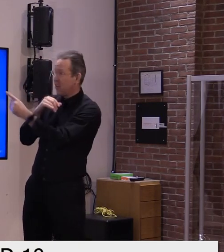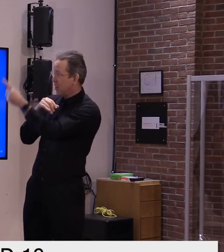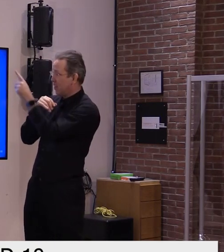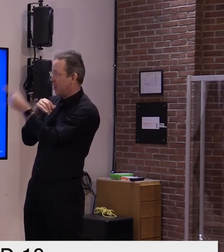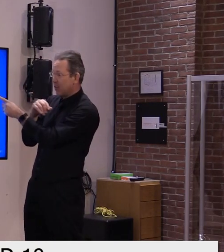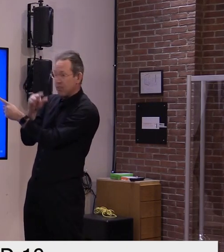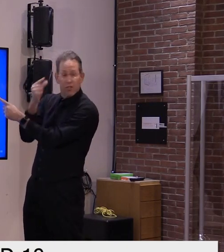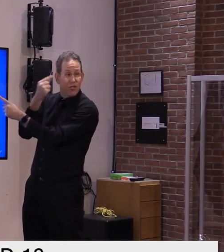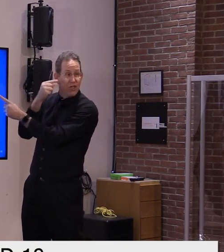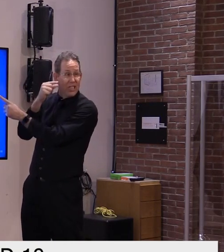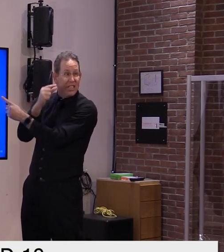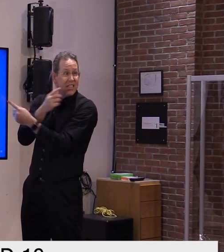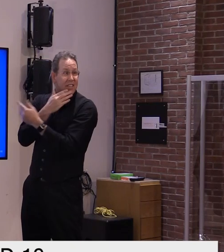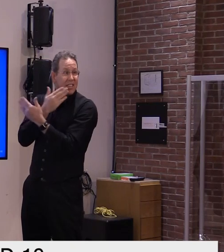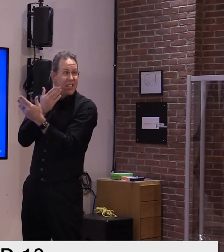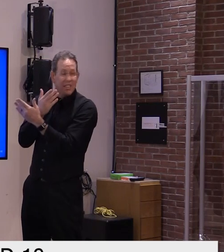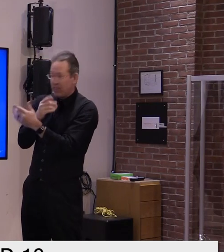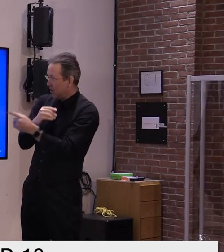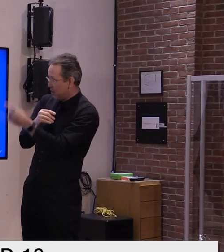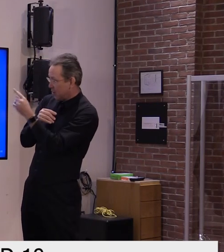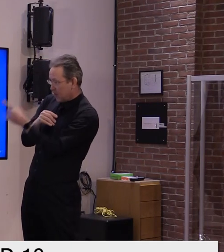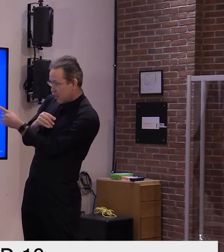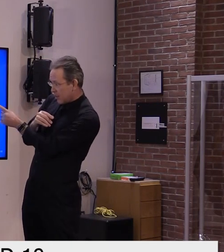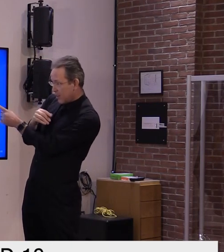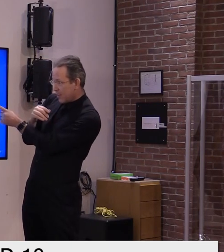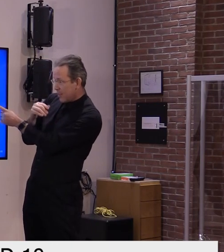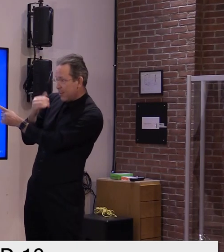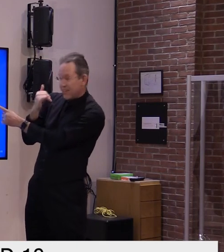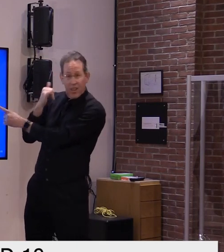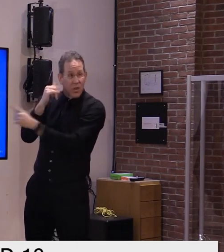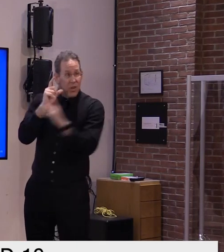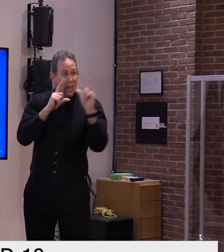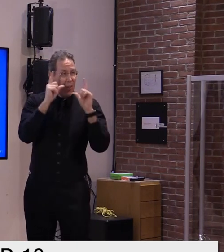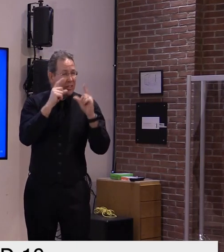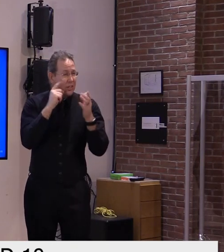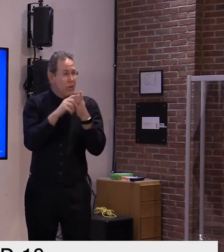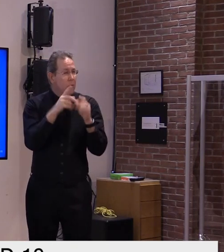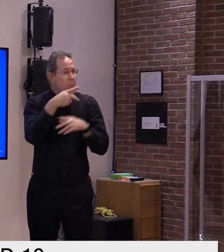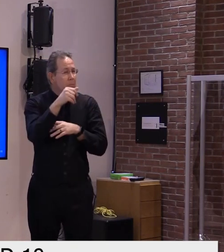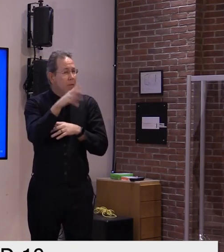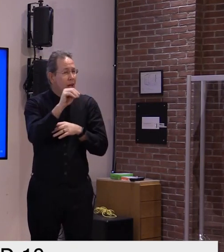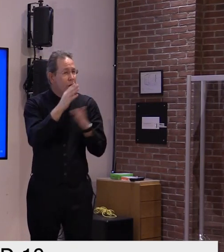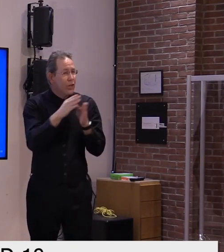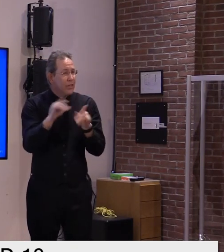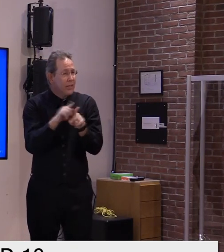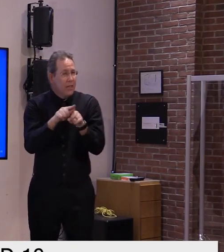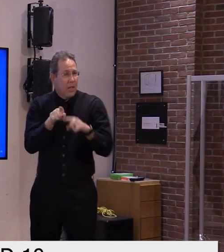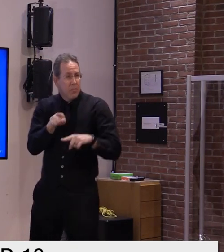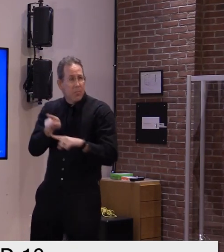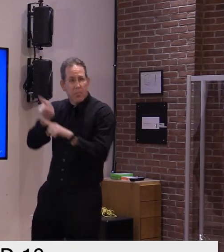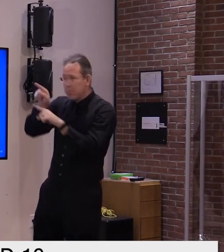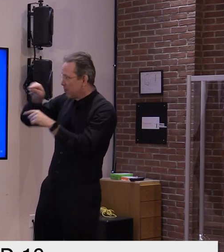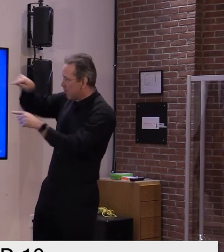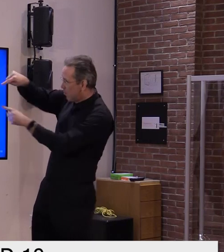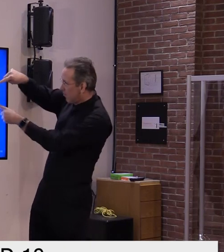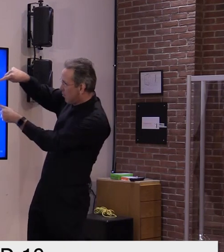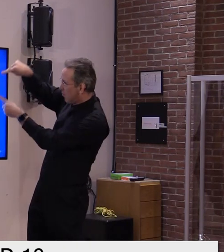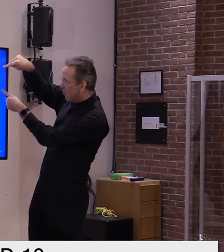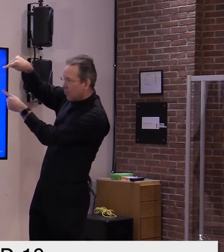very closely to Halloween, with the only major difference being that Christmas started at a higher level of